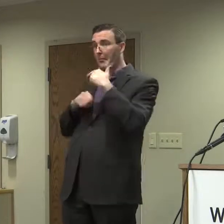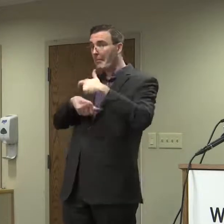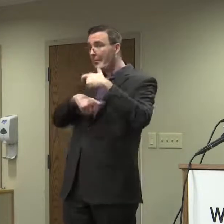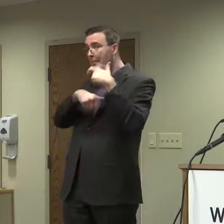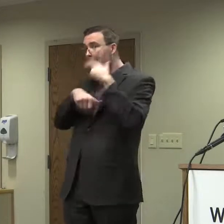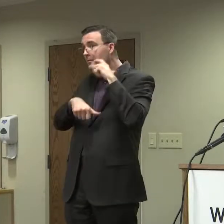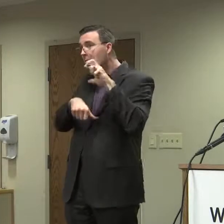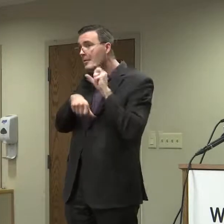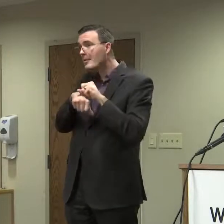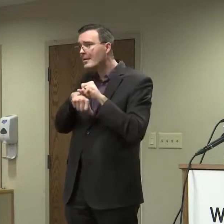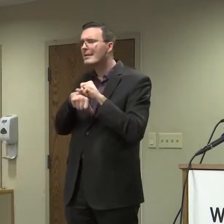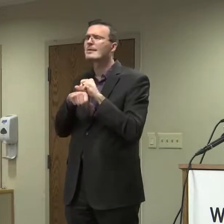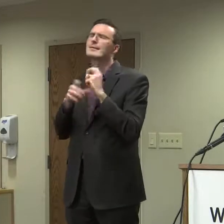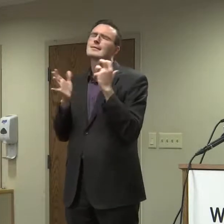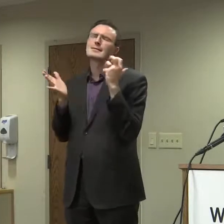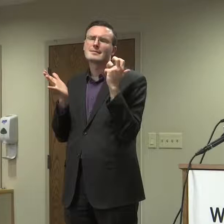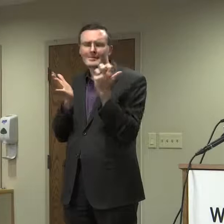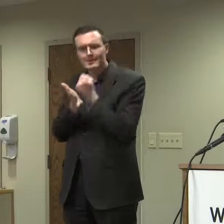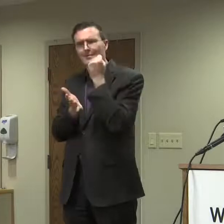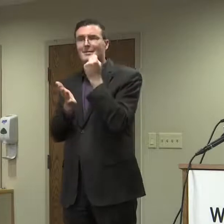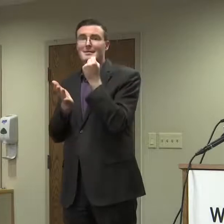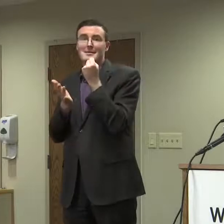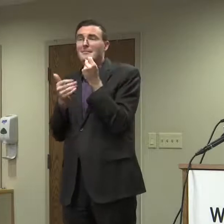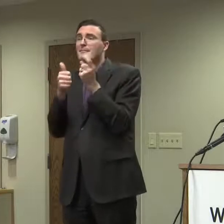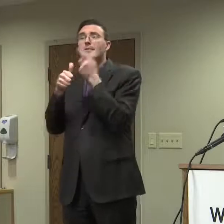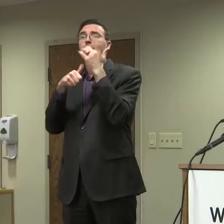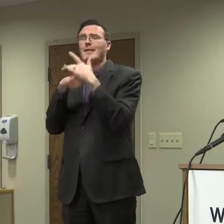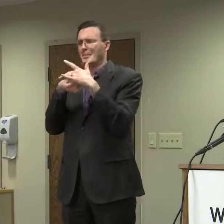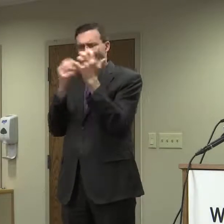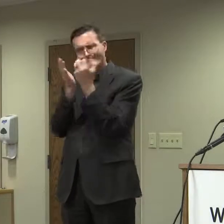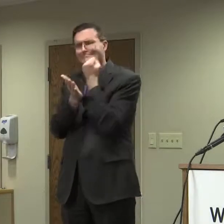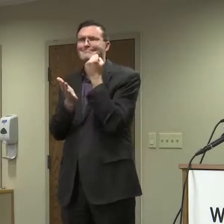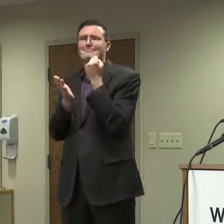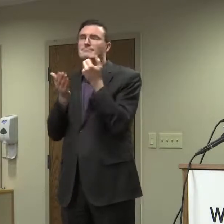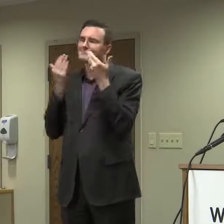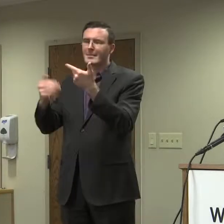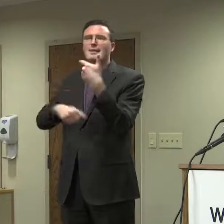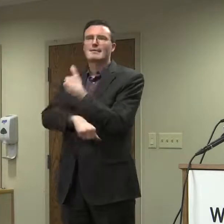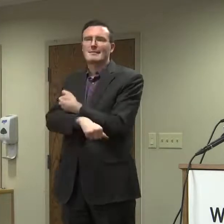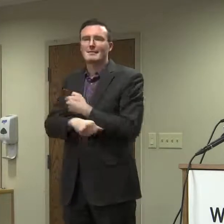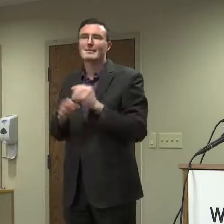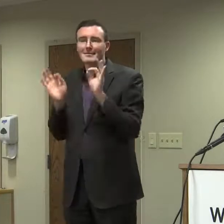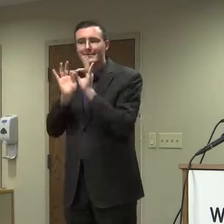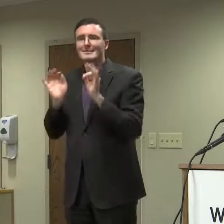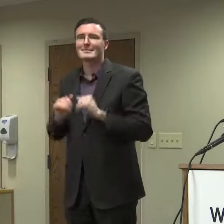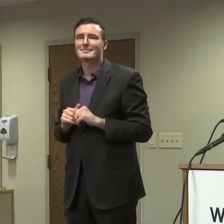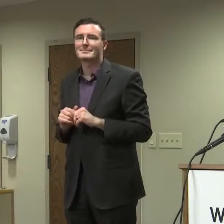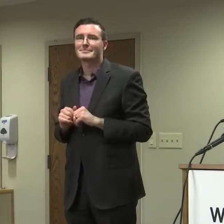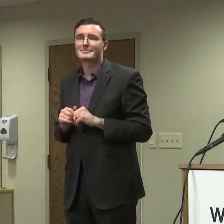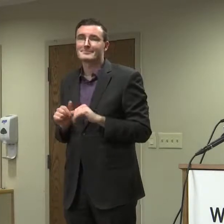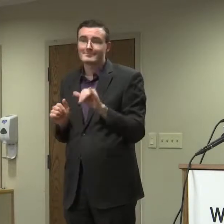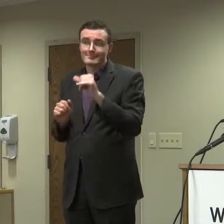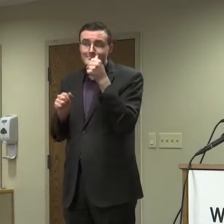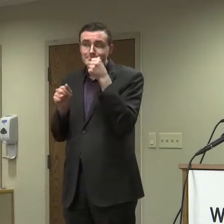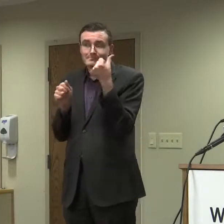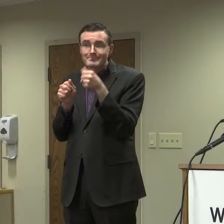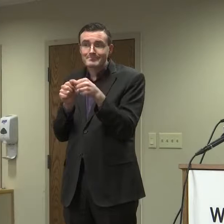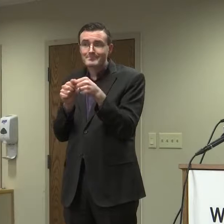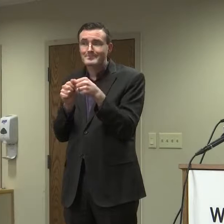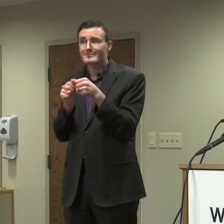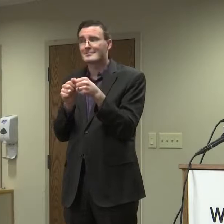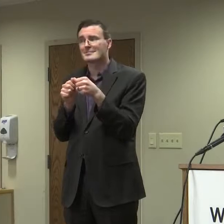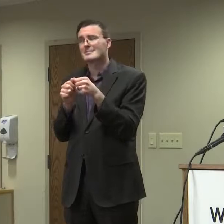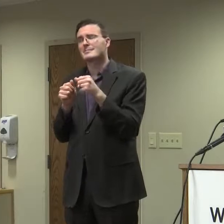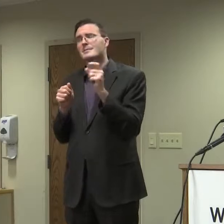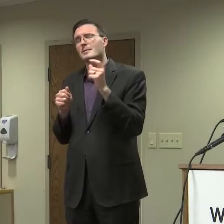appointment, we should make sure that we take the first available appointment and get vaccinated. And remember, again, to be kind